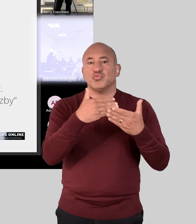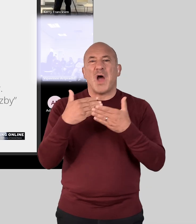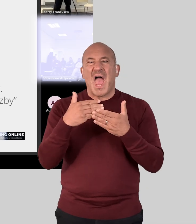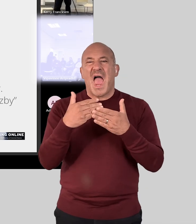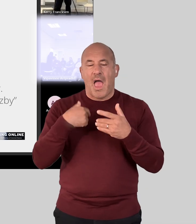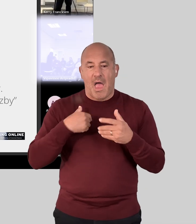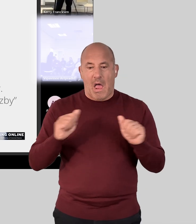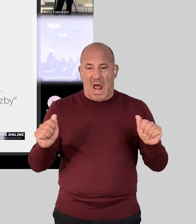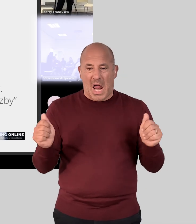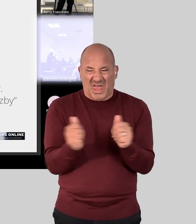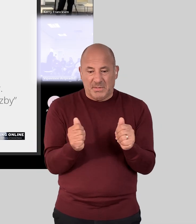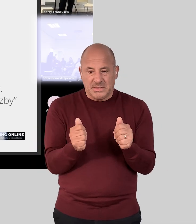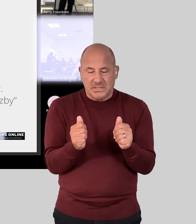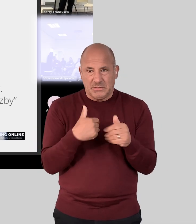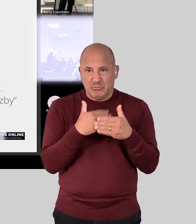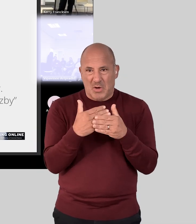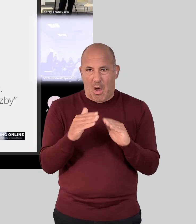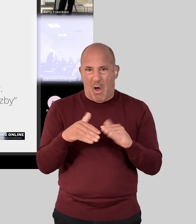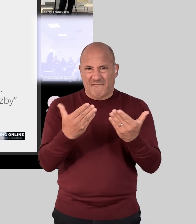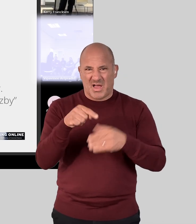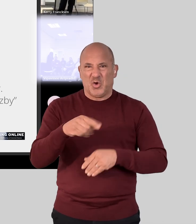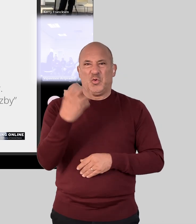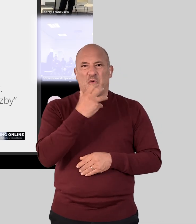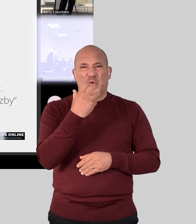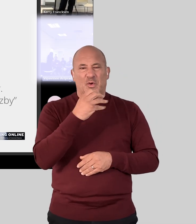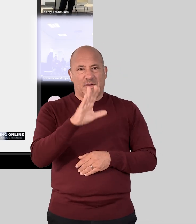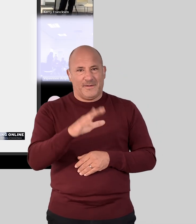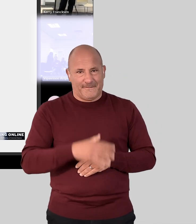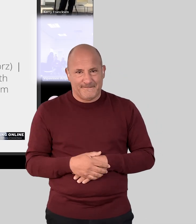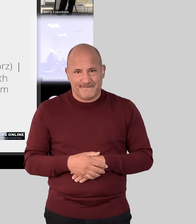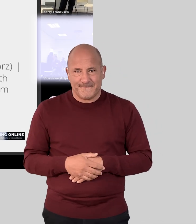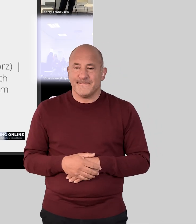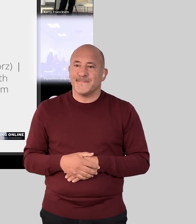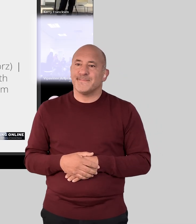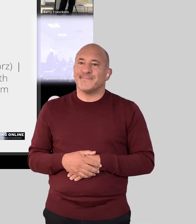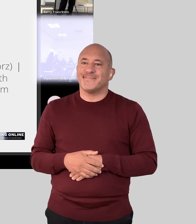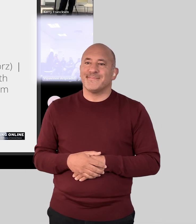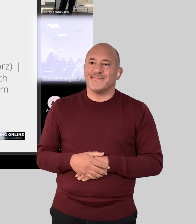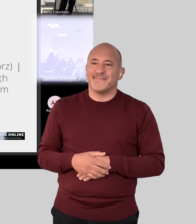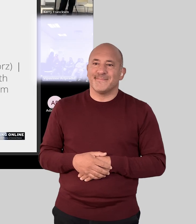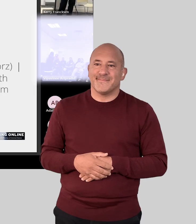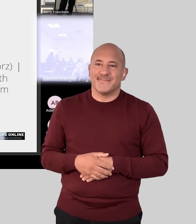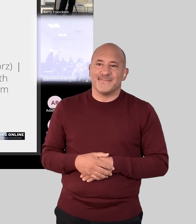Steve in that clip shows